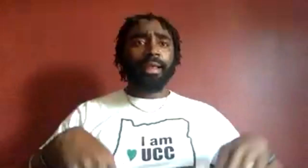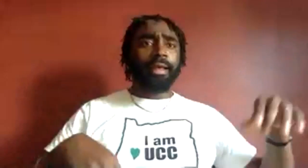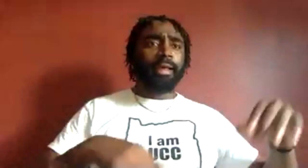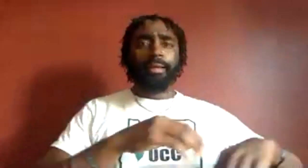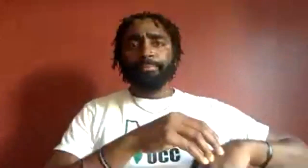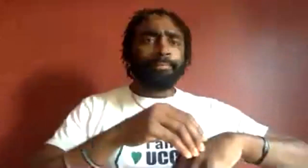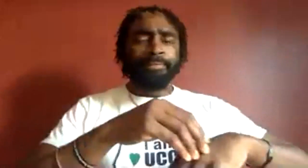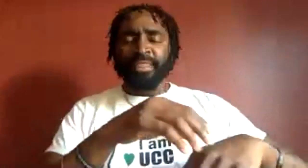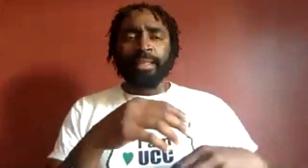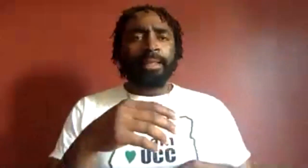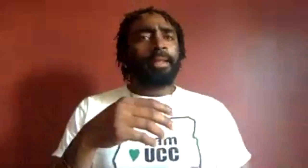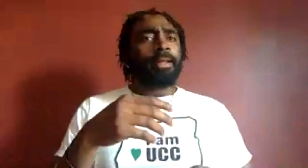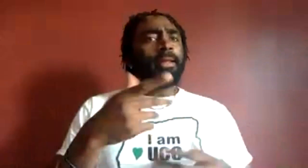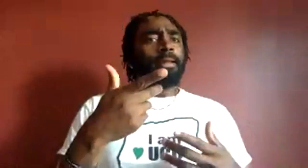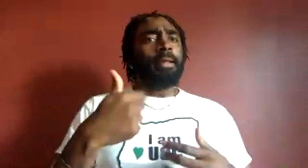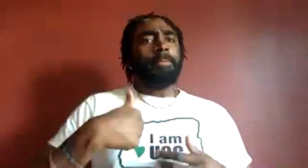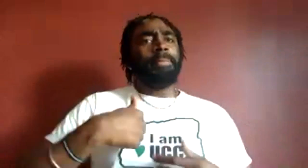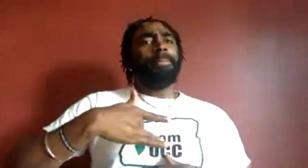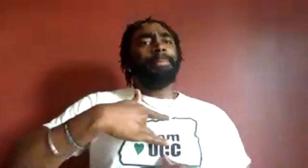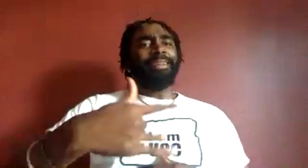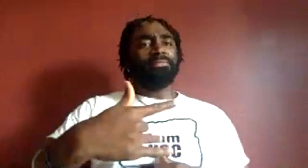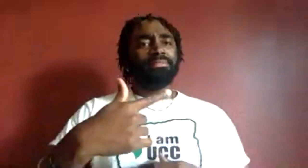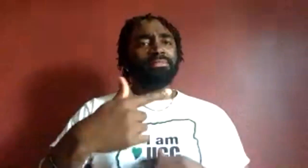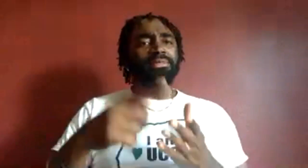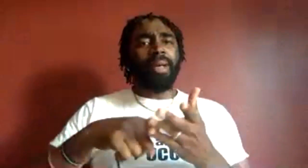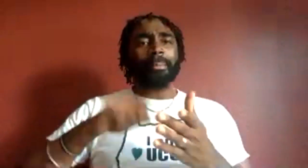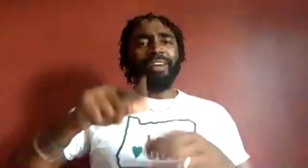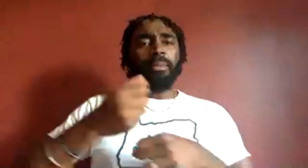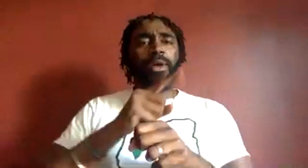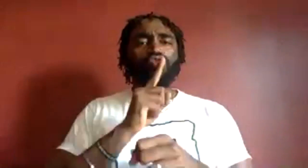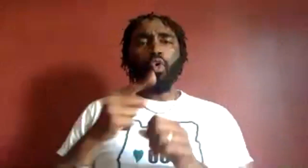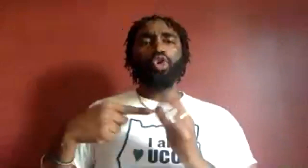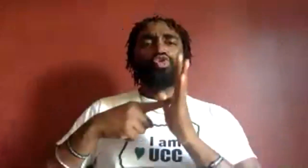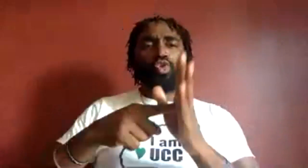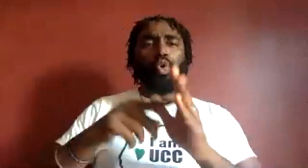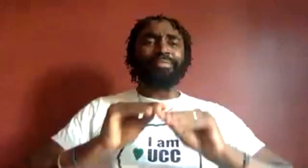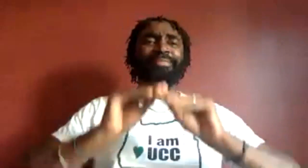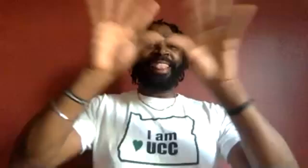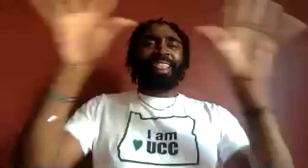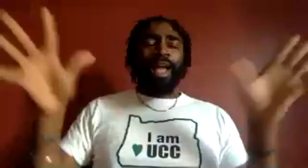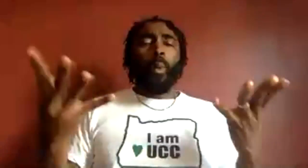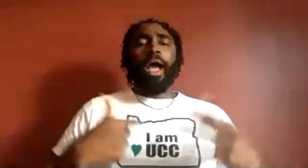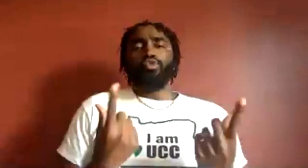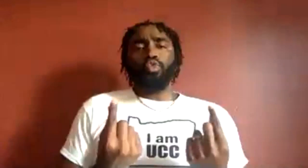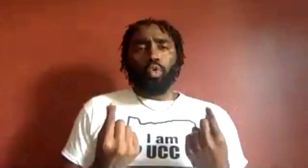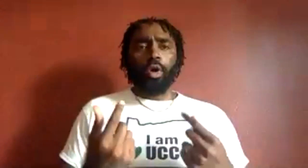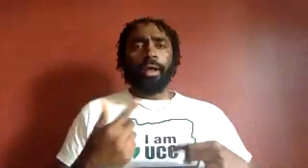of the doubt. Black people have to work a lot harder. And so I do find that sometimes we have to make sure that we're showing things at